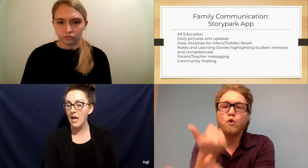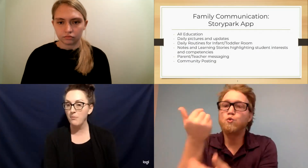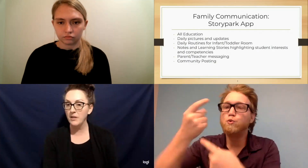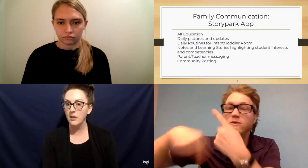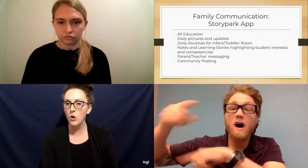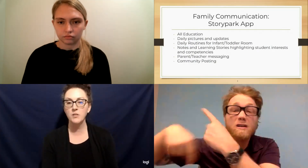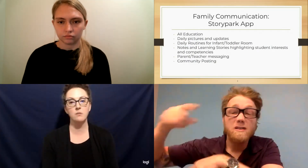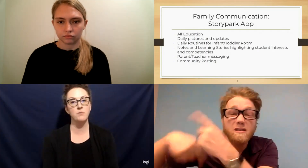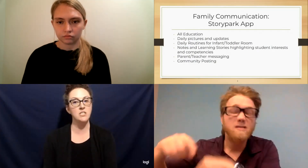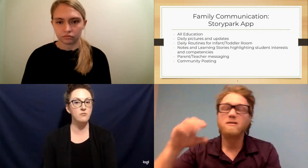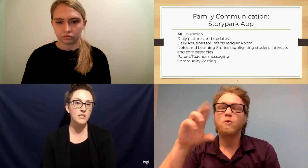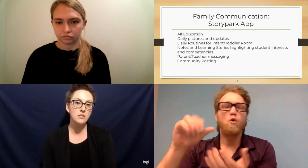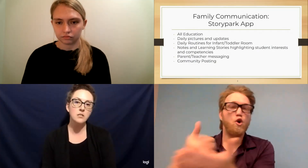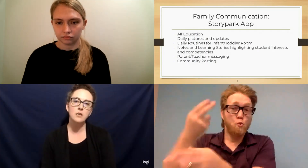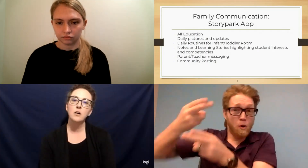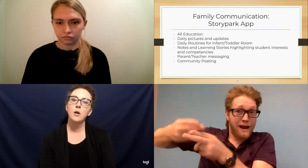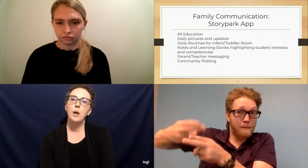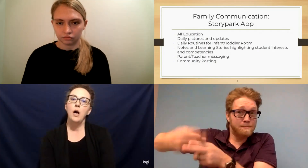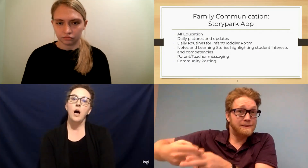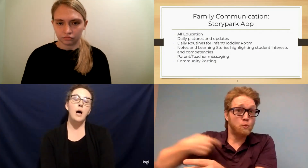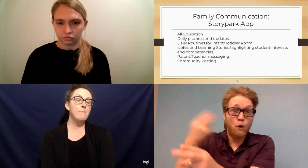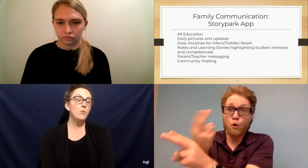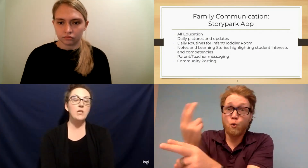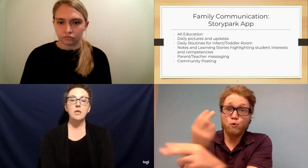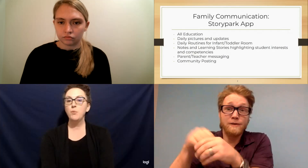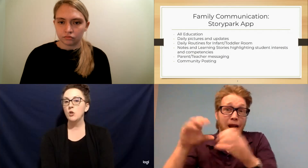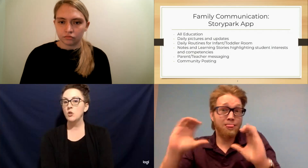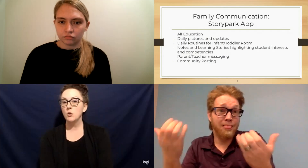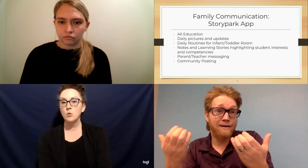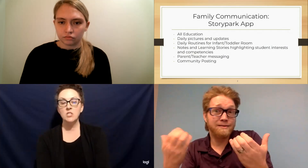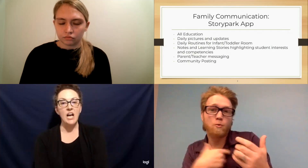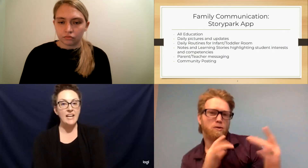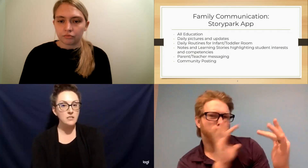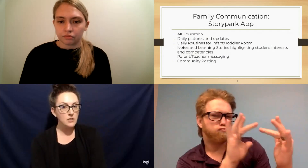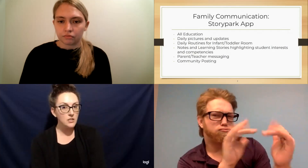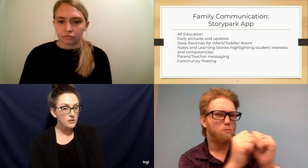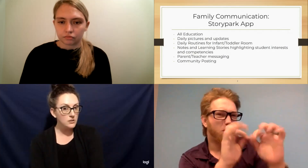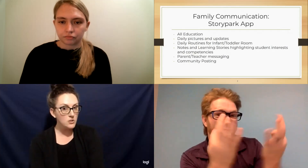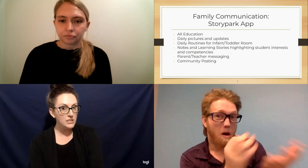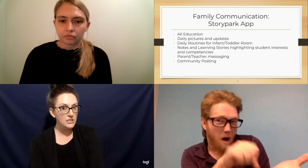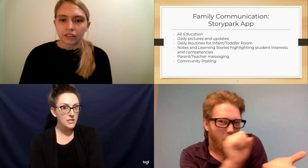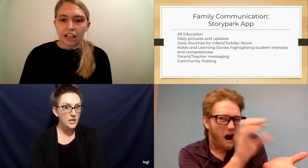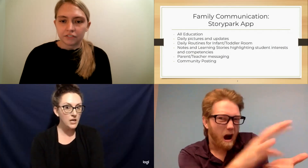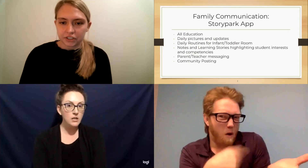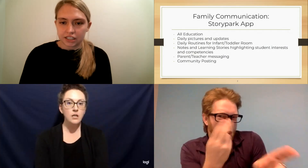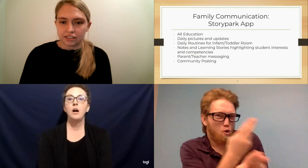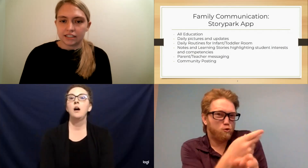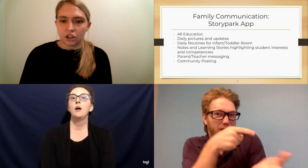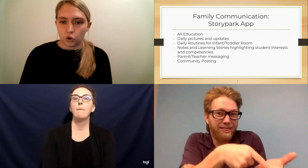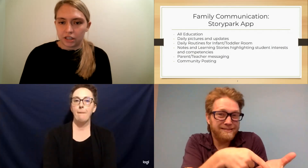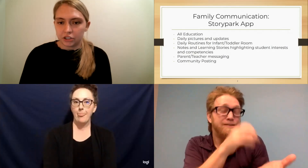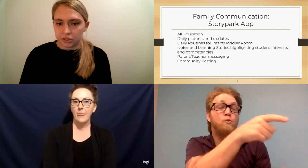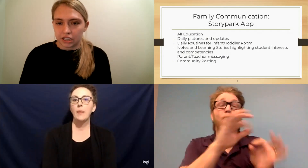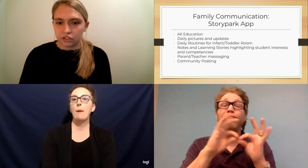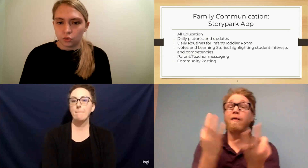thing happening at home or something different. We put new signs that the child is learning in there. If you're seeing signs